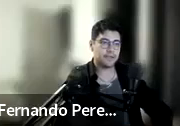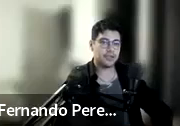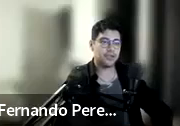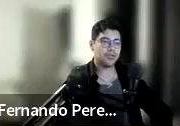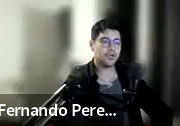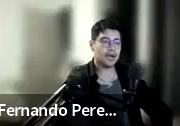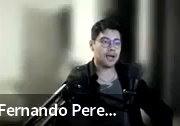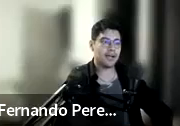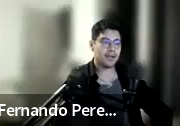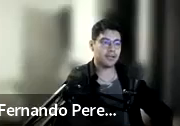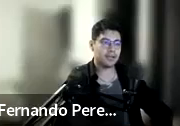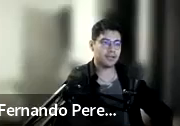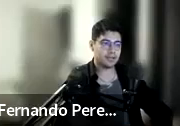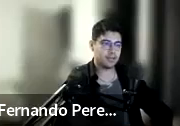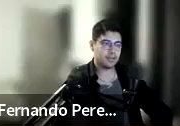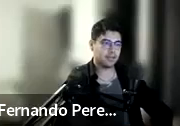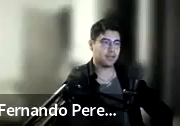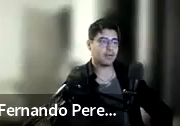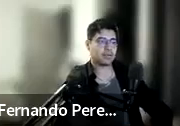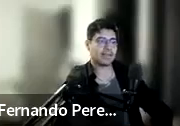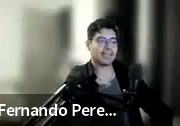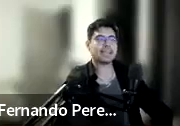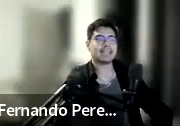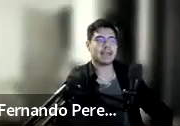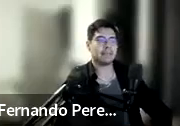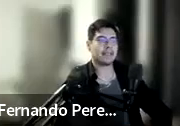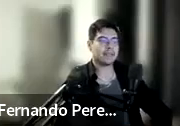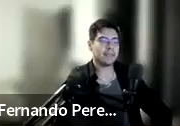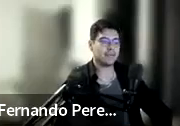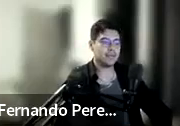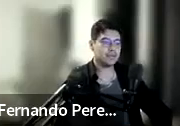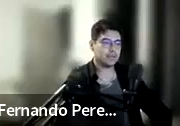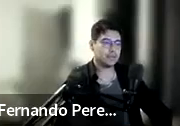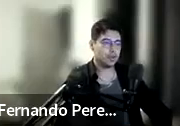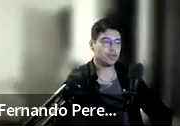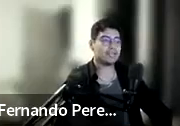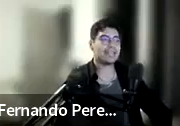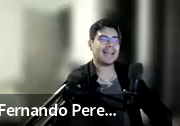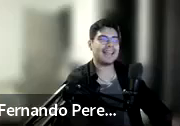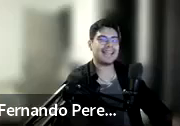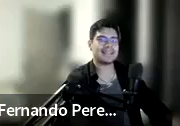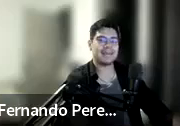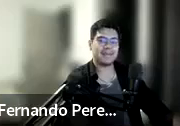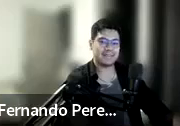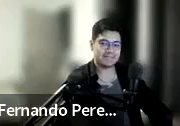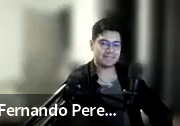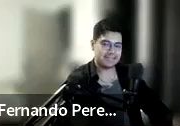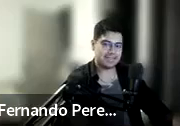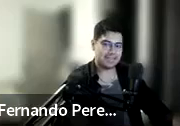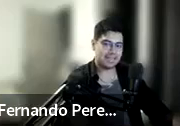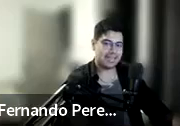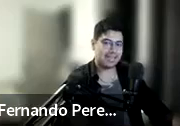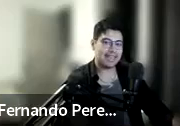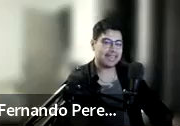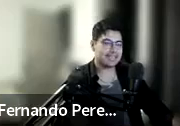You are, cuando la gente habla rápido, contrae las palabras. Y la dicen